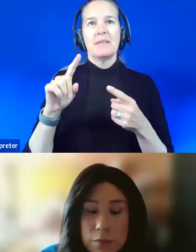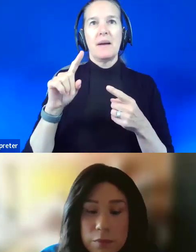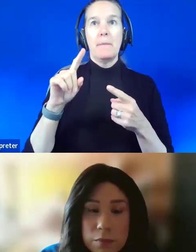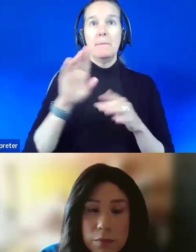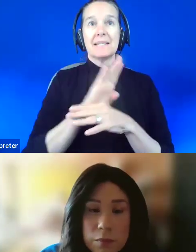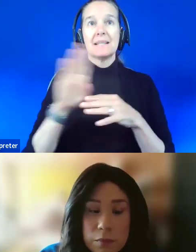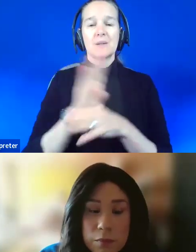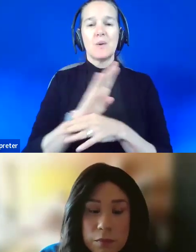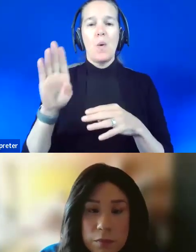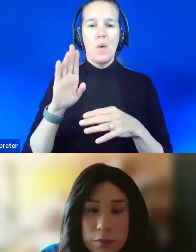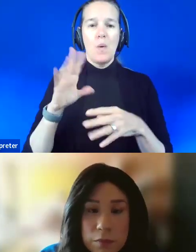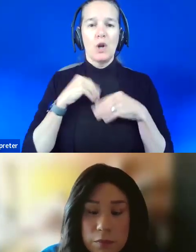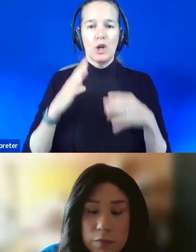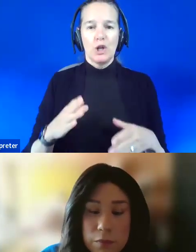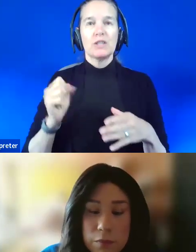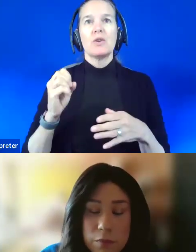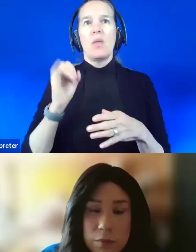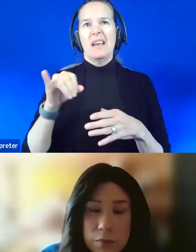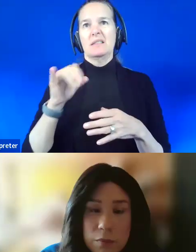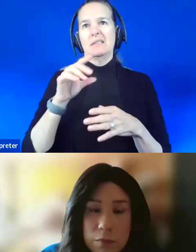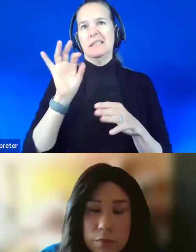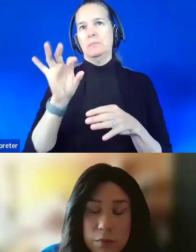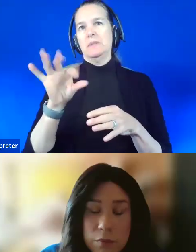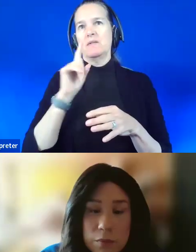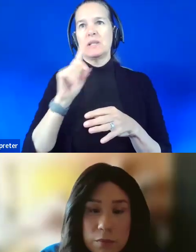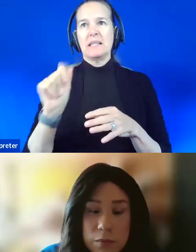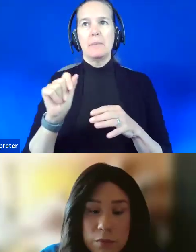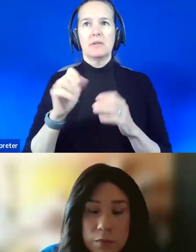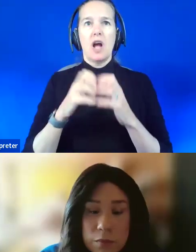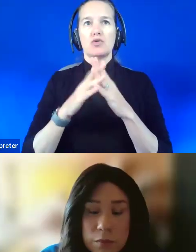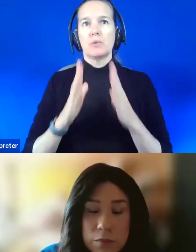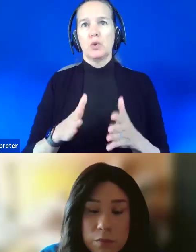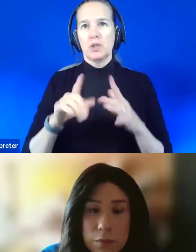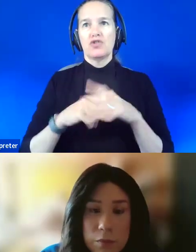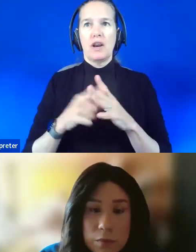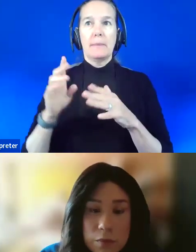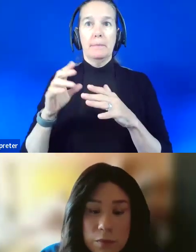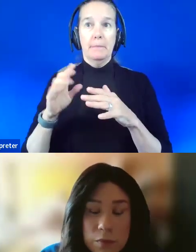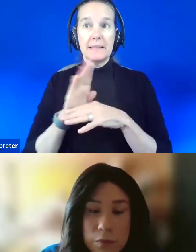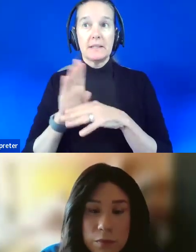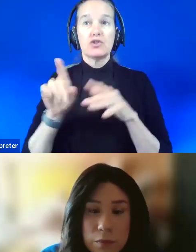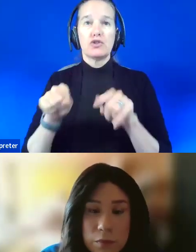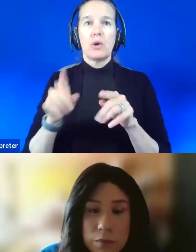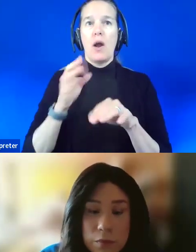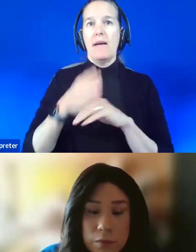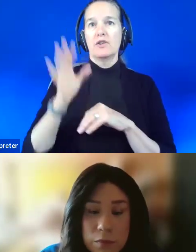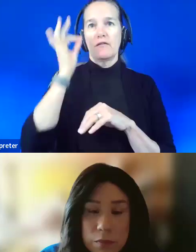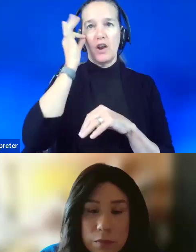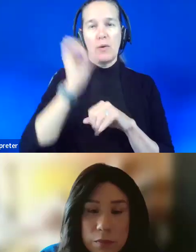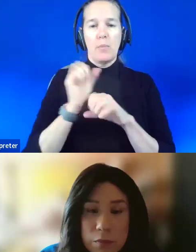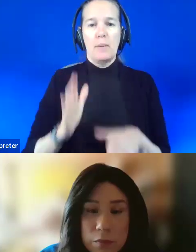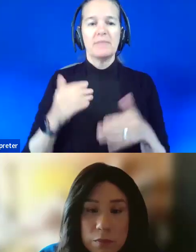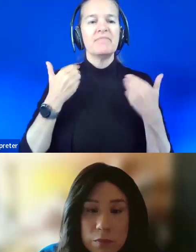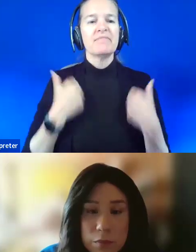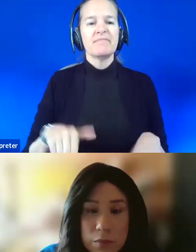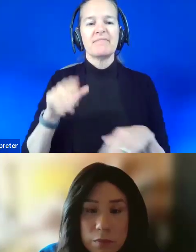Entrepreneurs Leaving Federal Government. So happy to have you. I'm Nikki Powis with National Disability Institute.